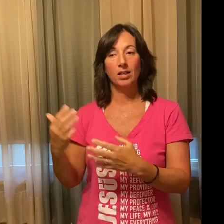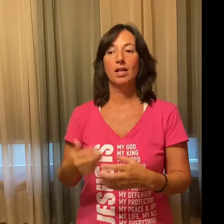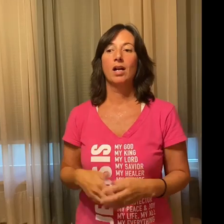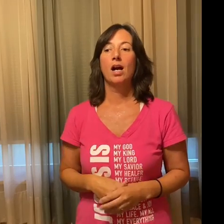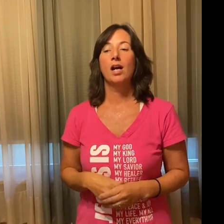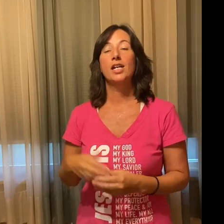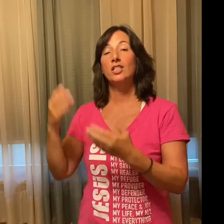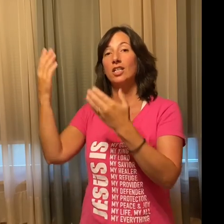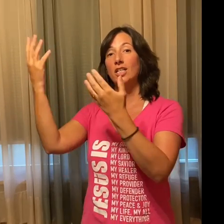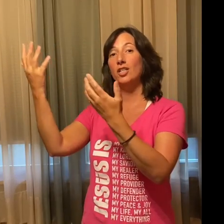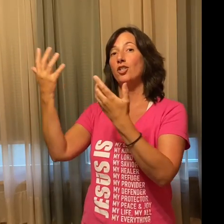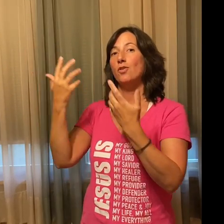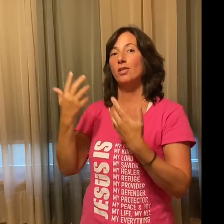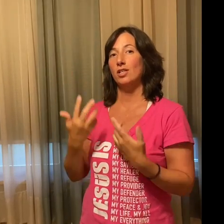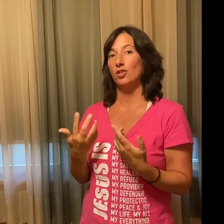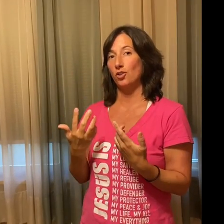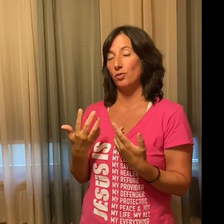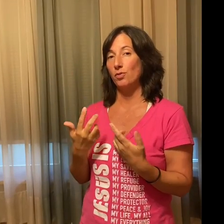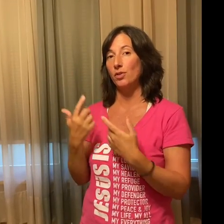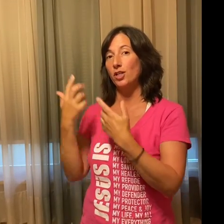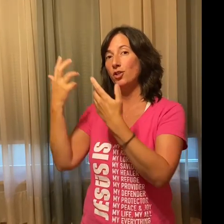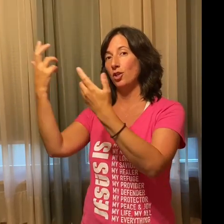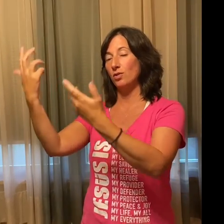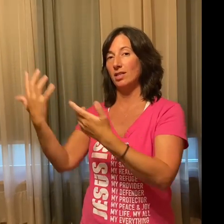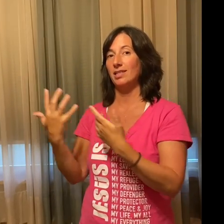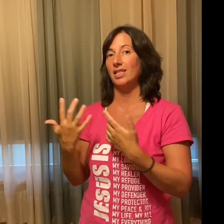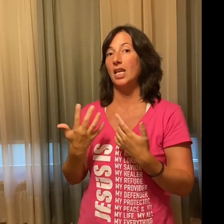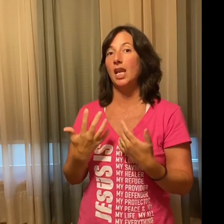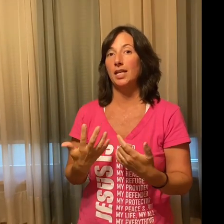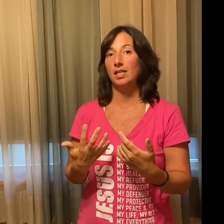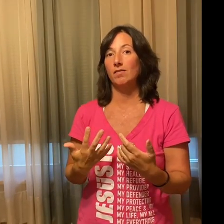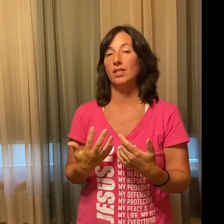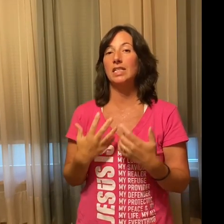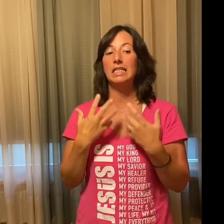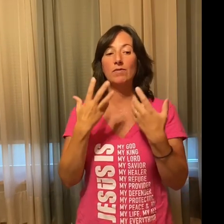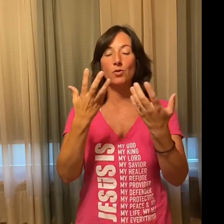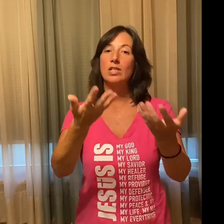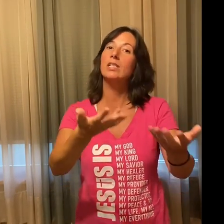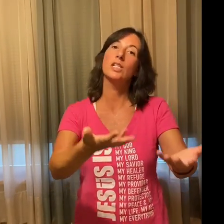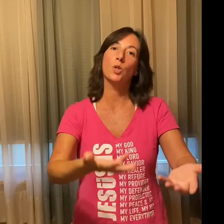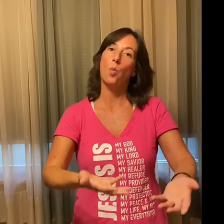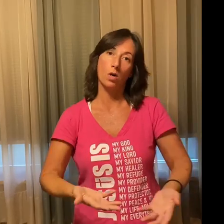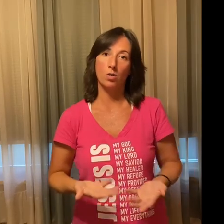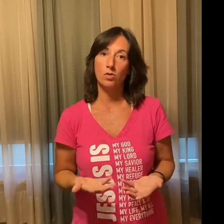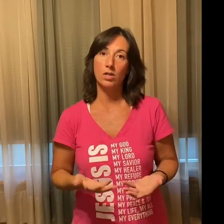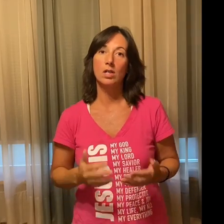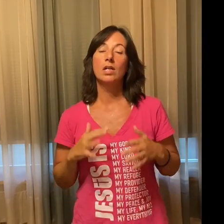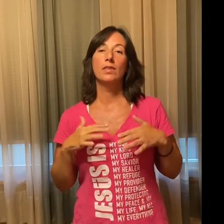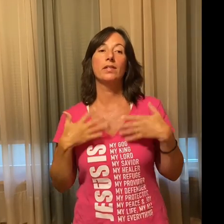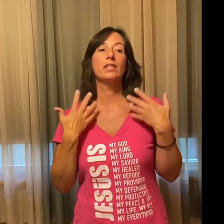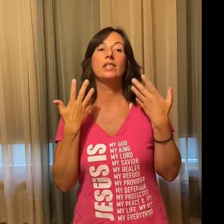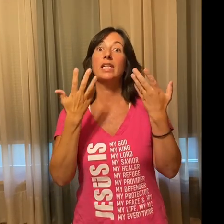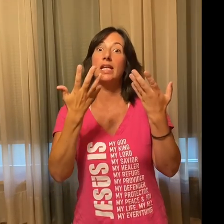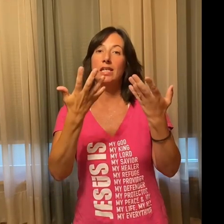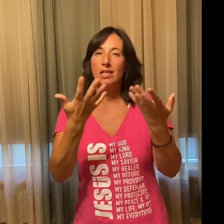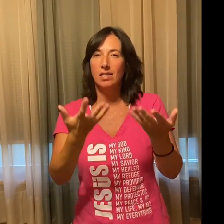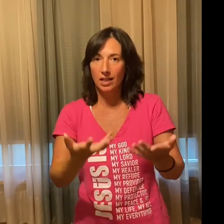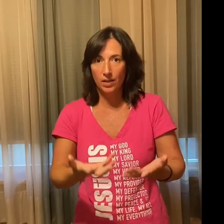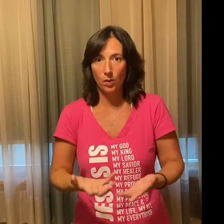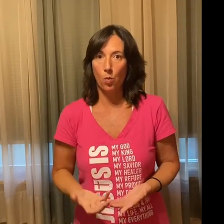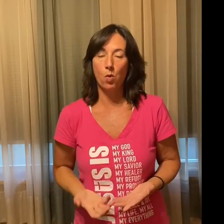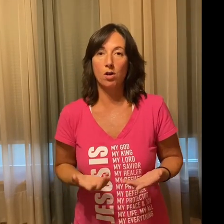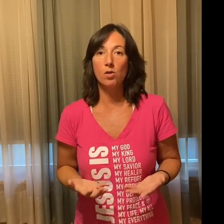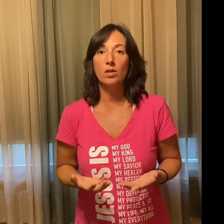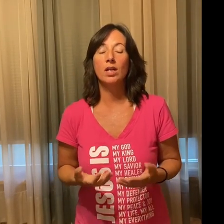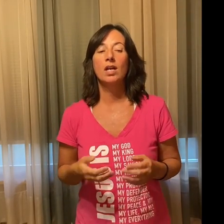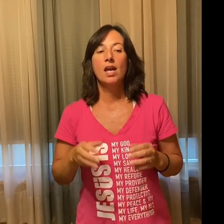Christ, He shows us the truth. He shows us the light of the evilness in the world, the sin in